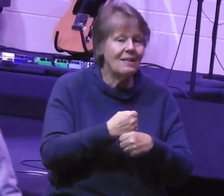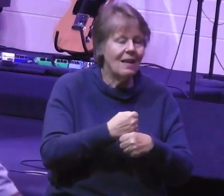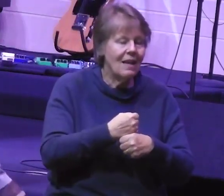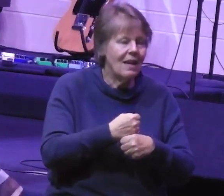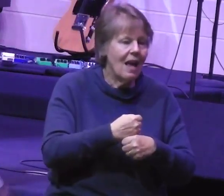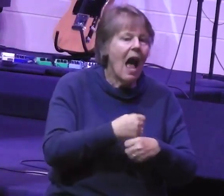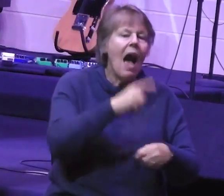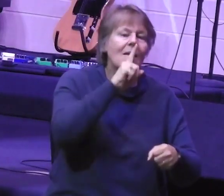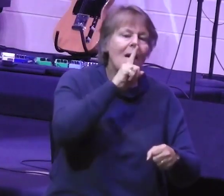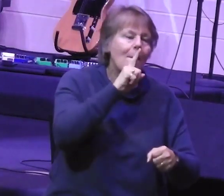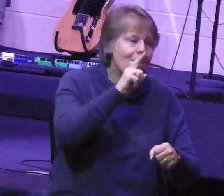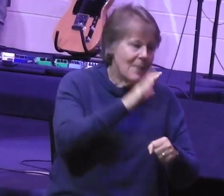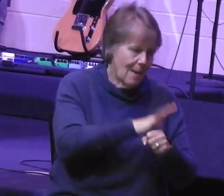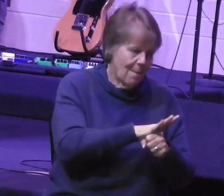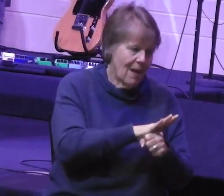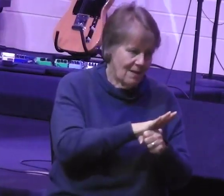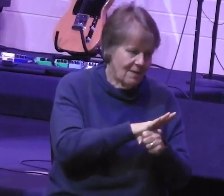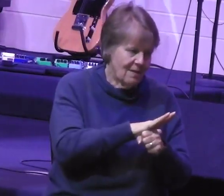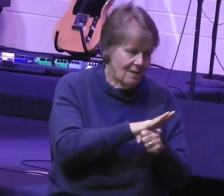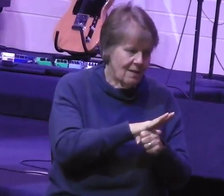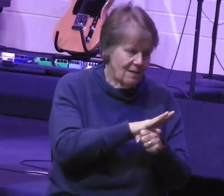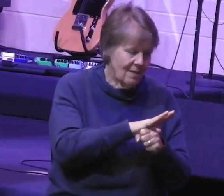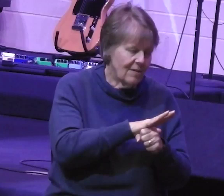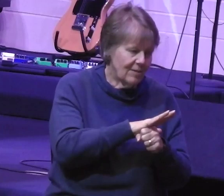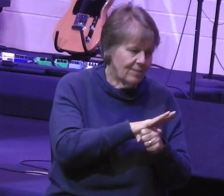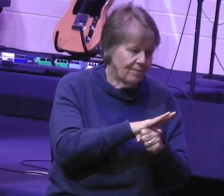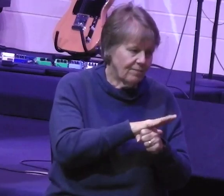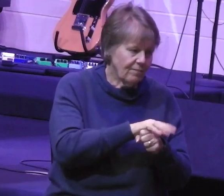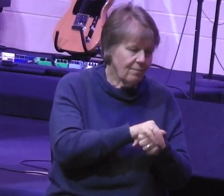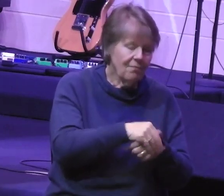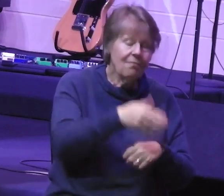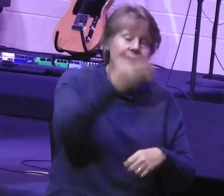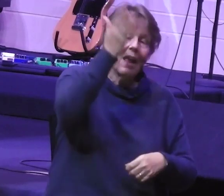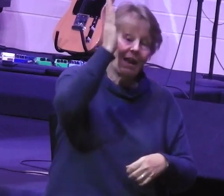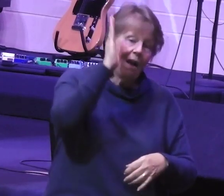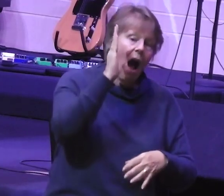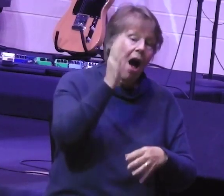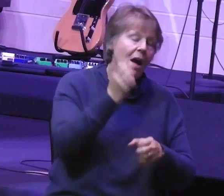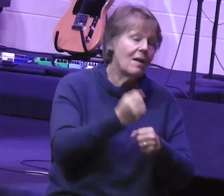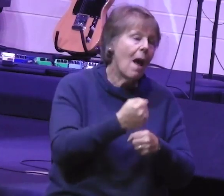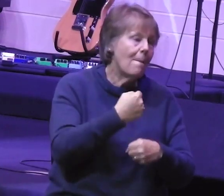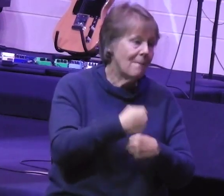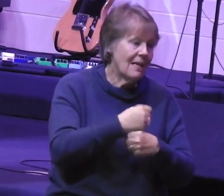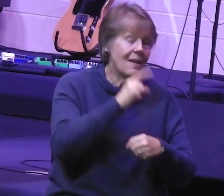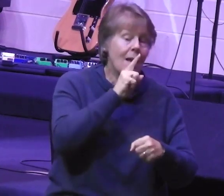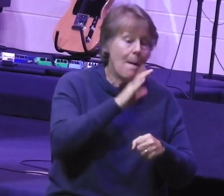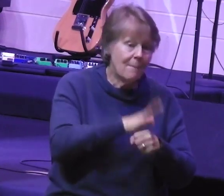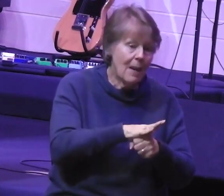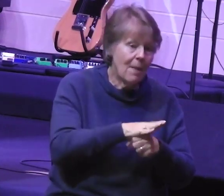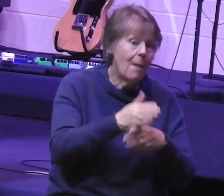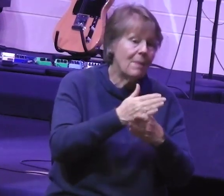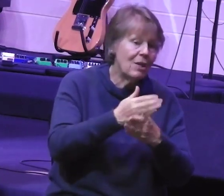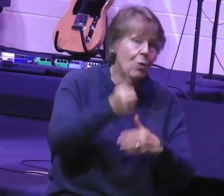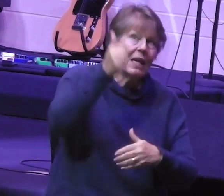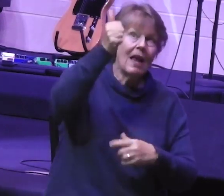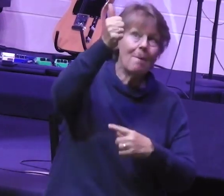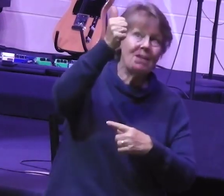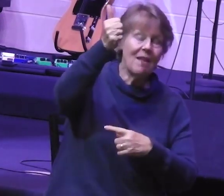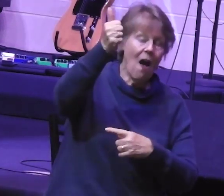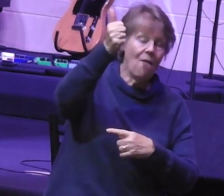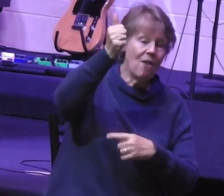a commitment that God makes between himself and his people, and it's a commitment